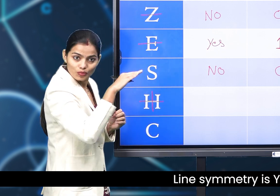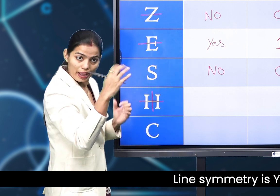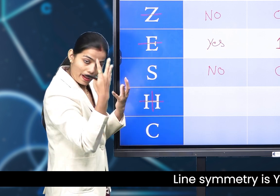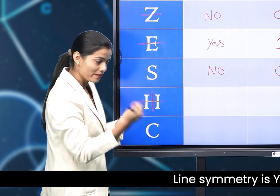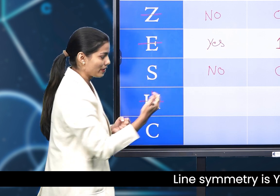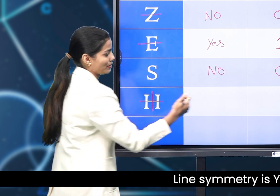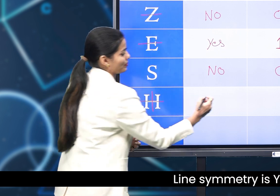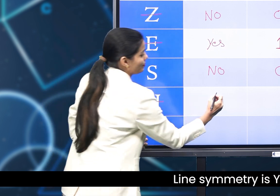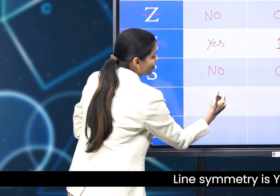lines of symmetry is yes,